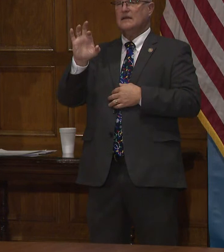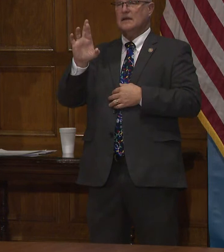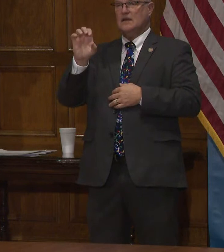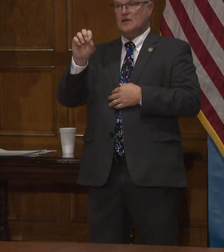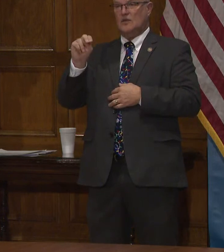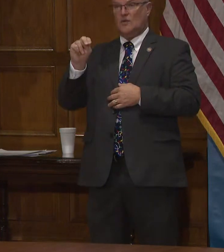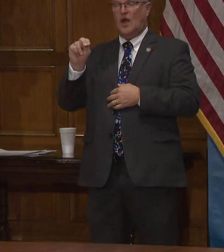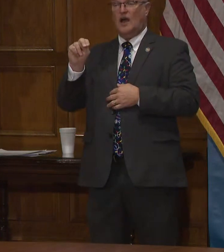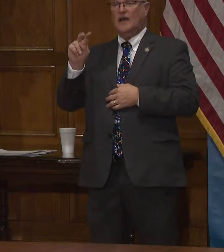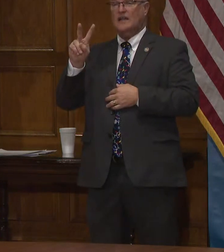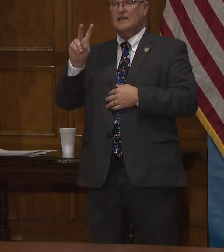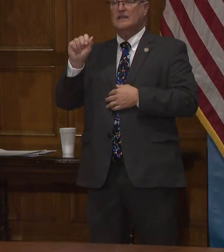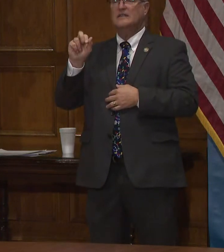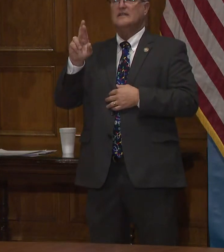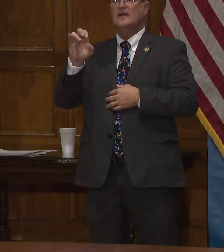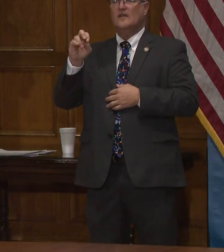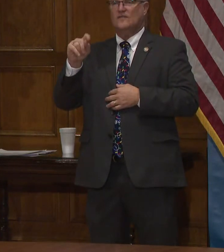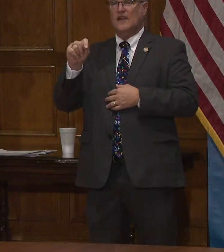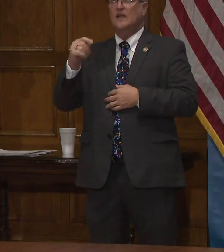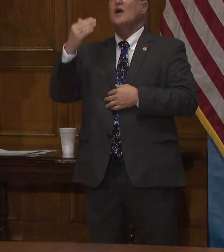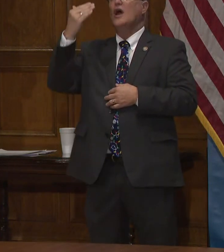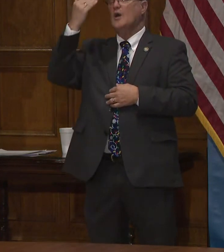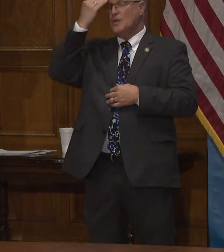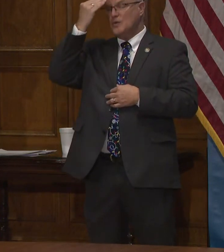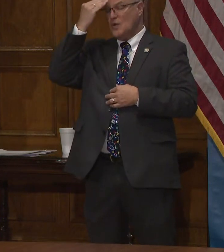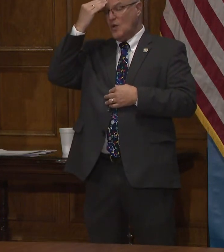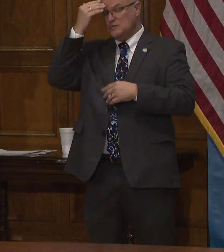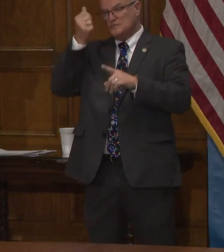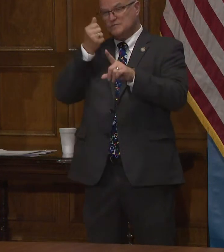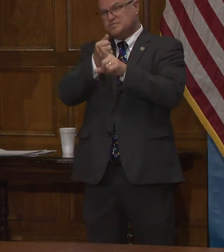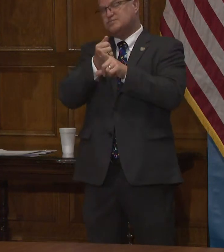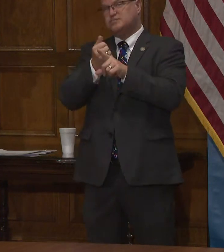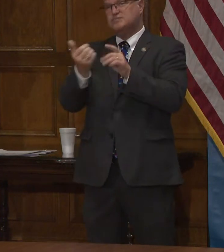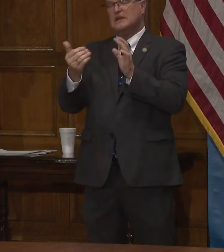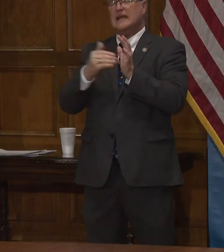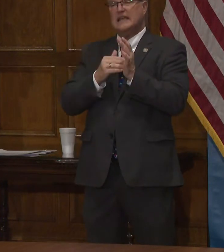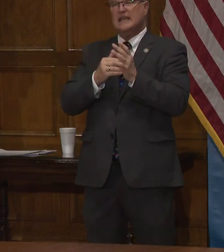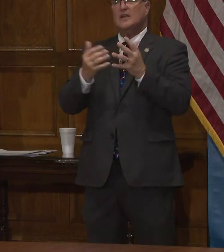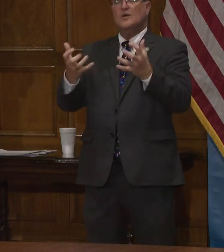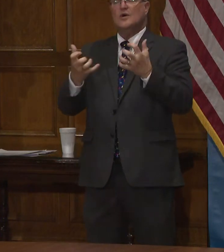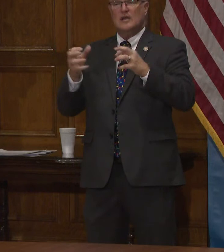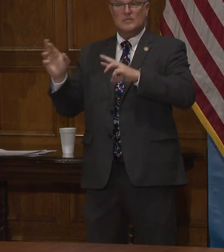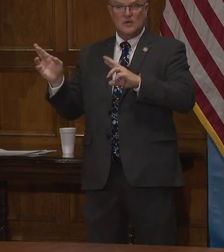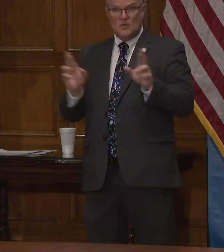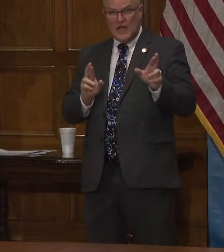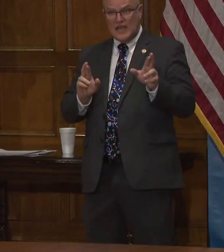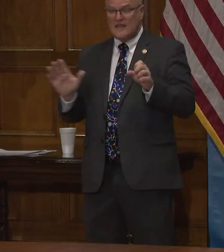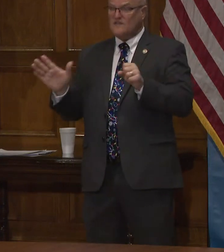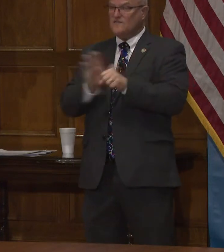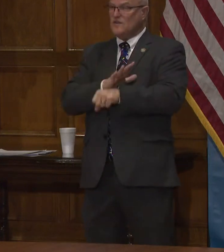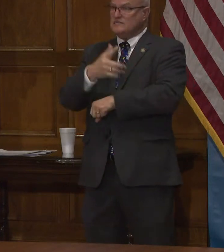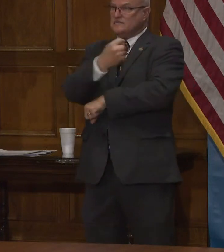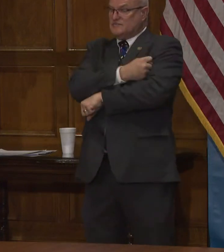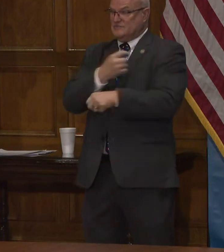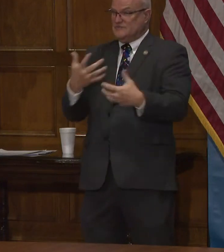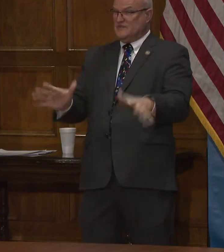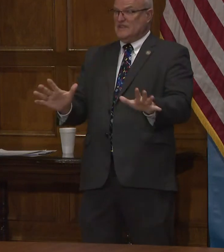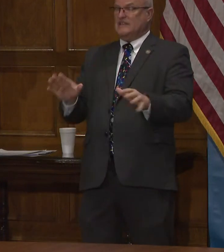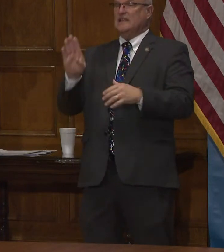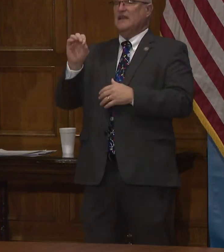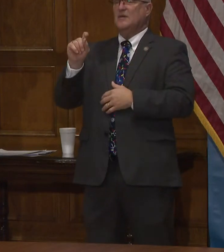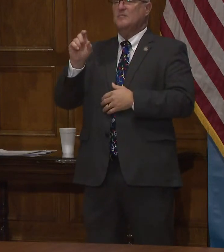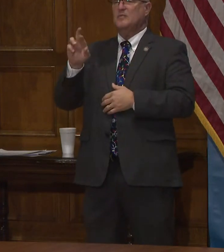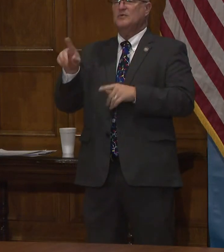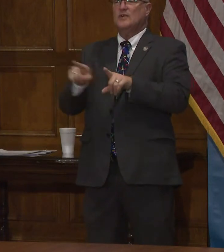variant. We know that those cases are breaking through in vaccines. So again, we want everybody to be fully immunized and get their boosters